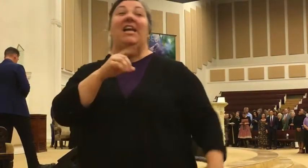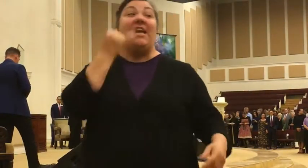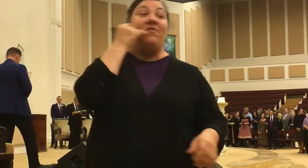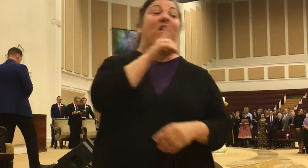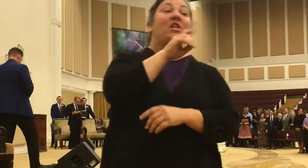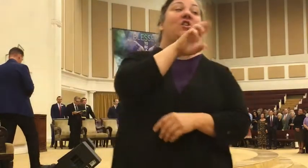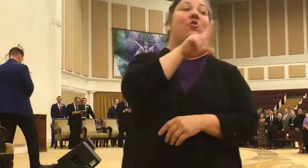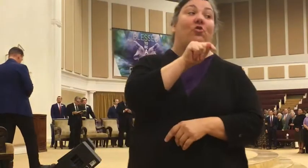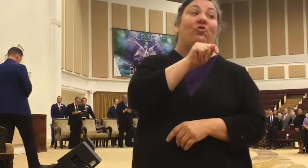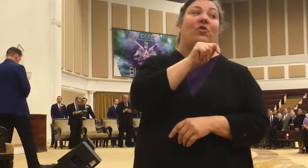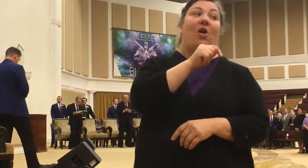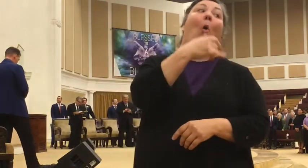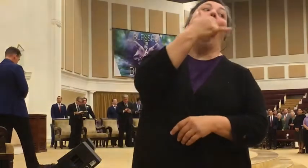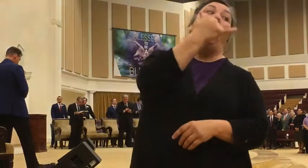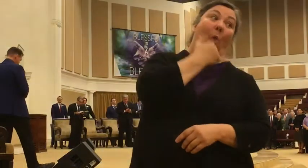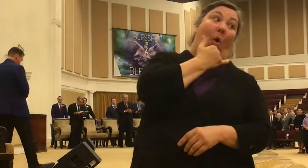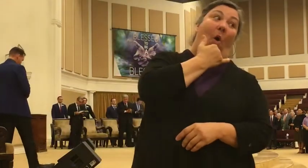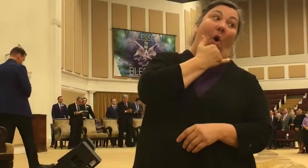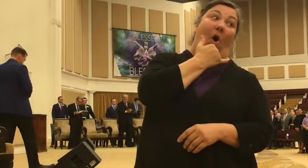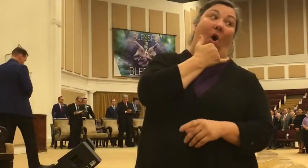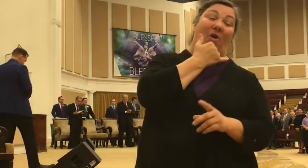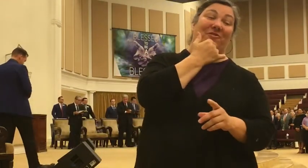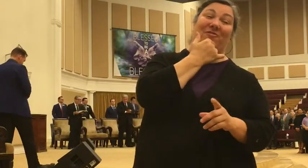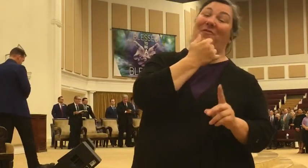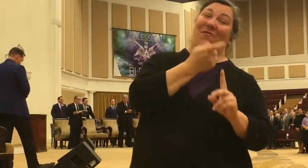you're a long ways from the will of God right now.